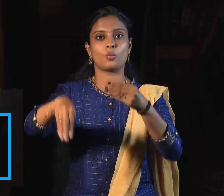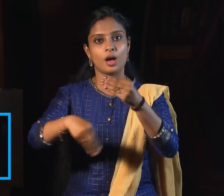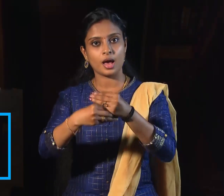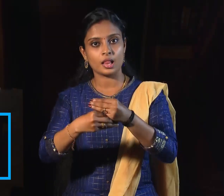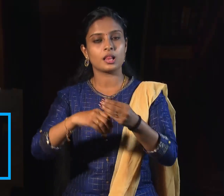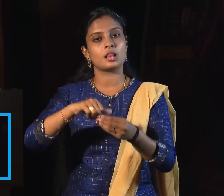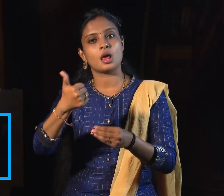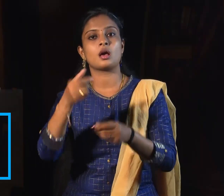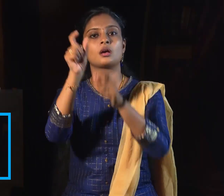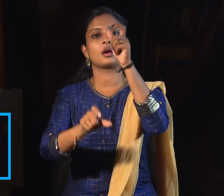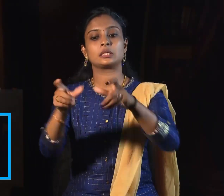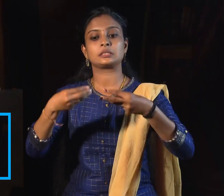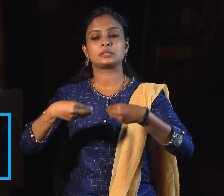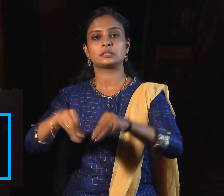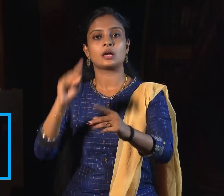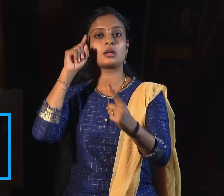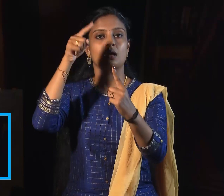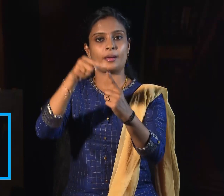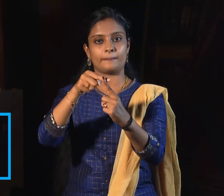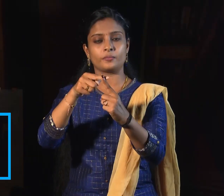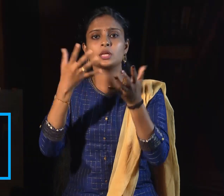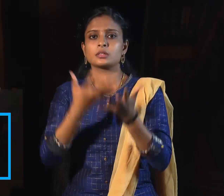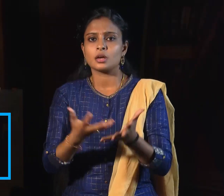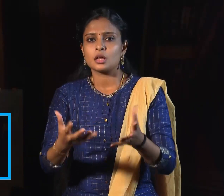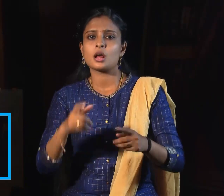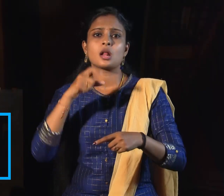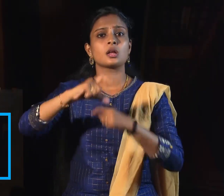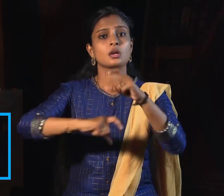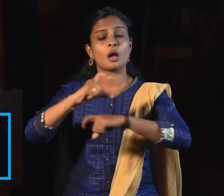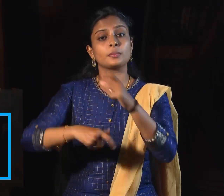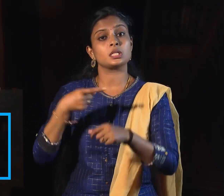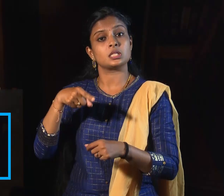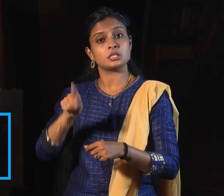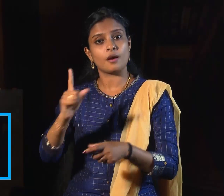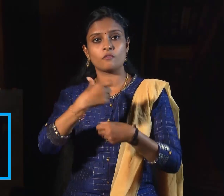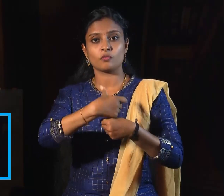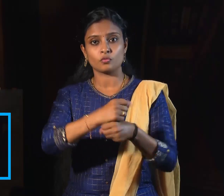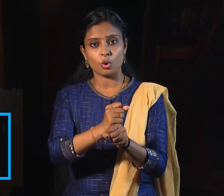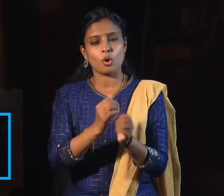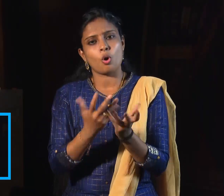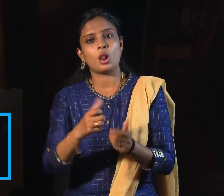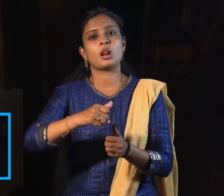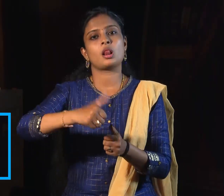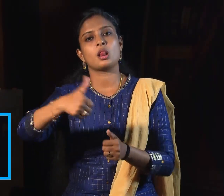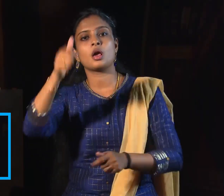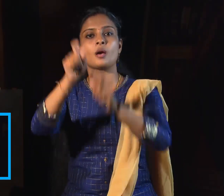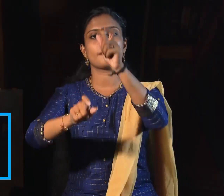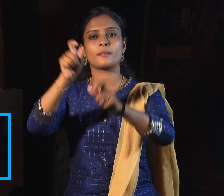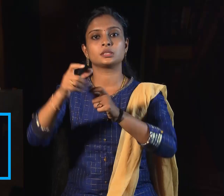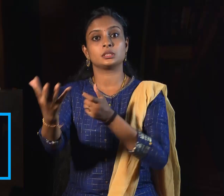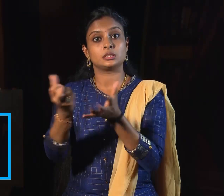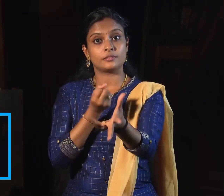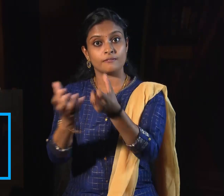consumers. Goods are either manufactured by the company or procured from the supplier with the aim